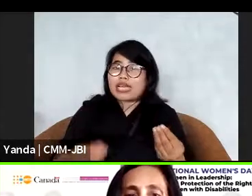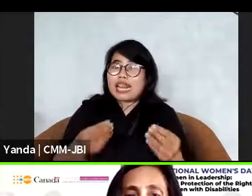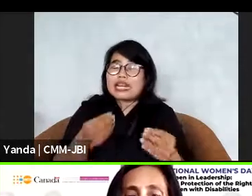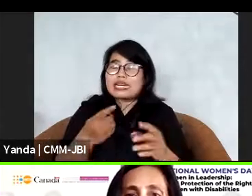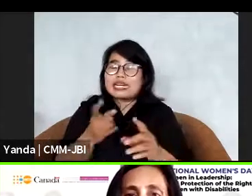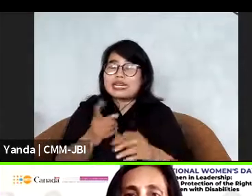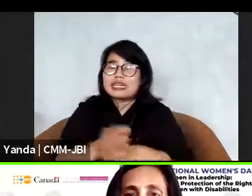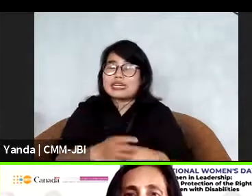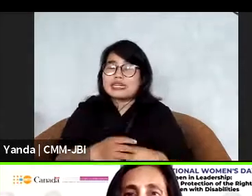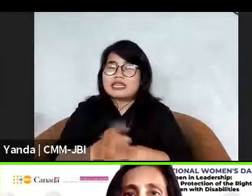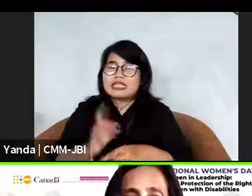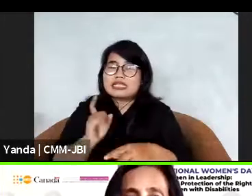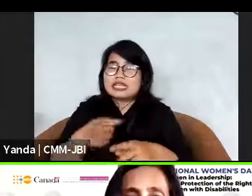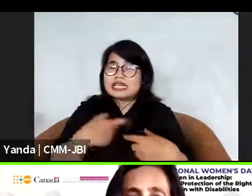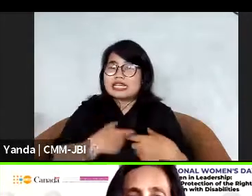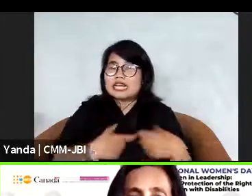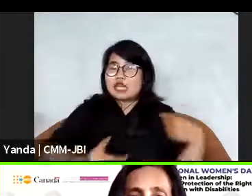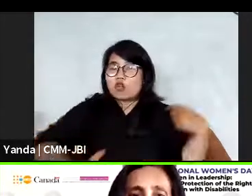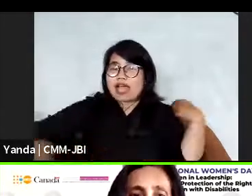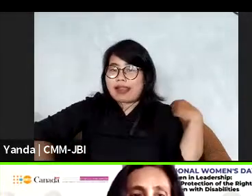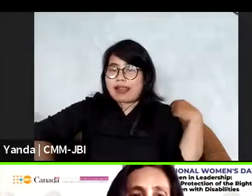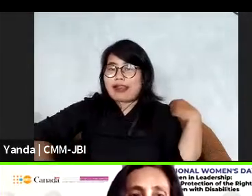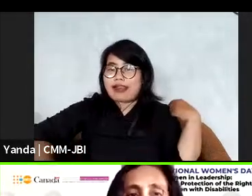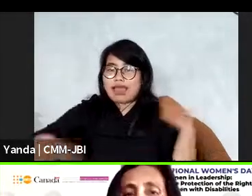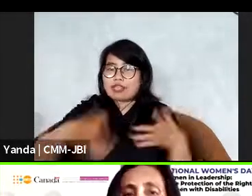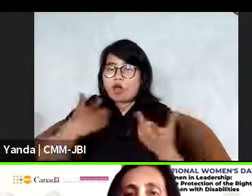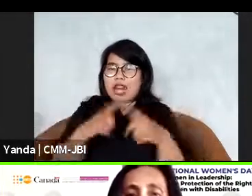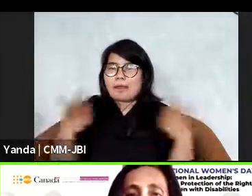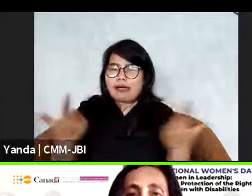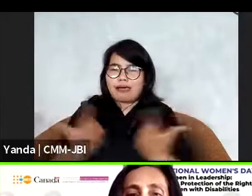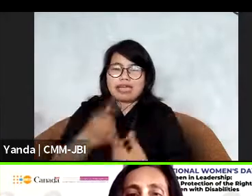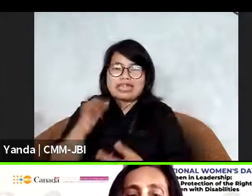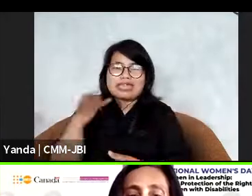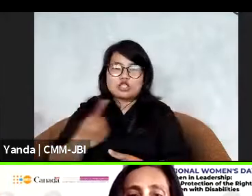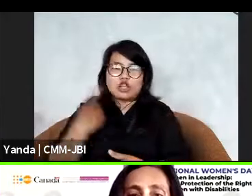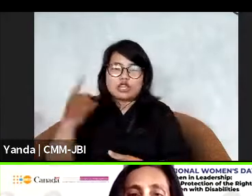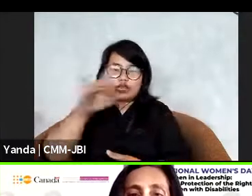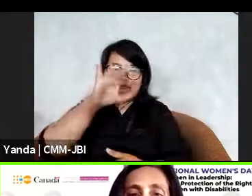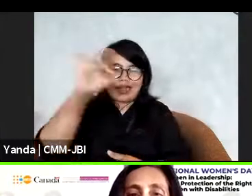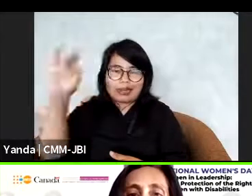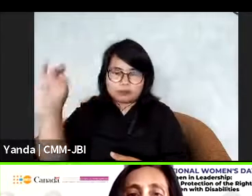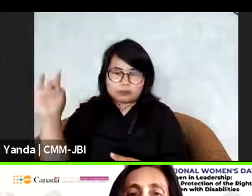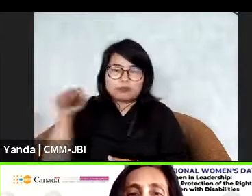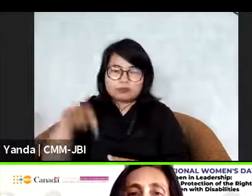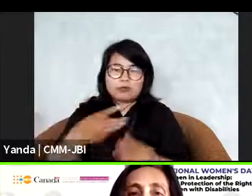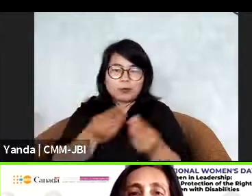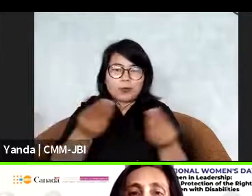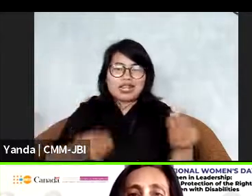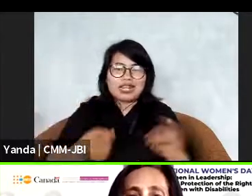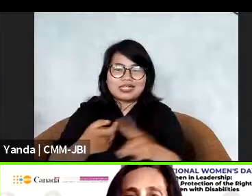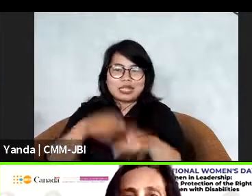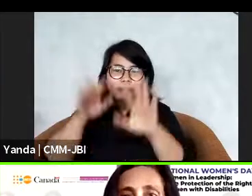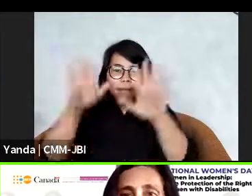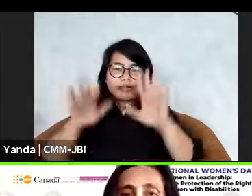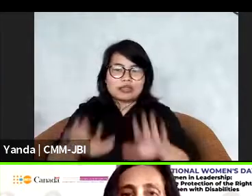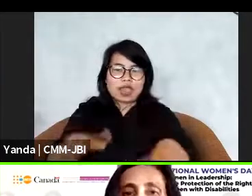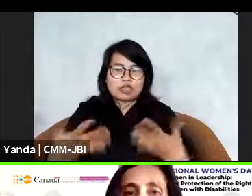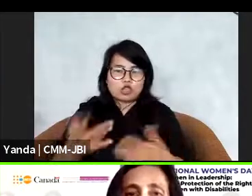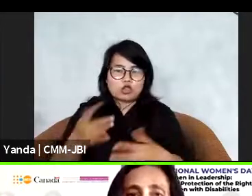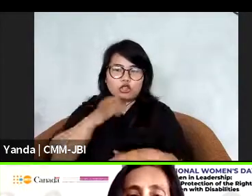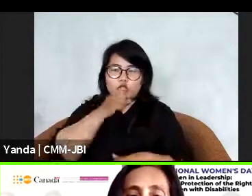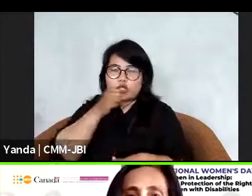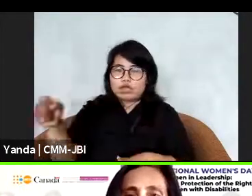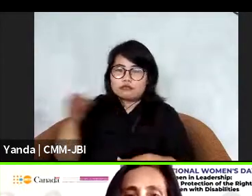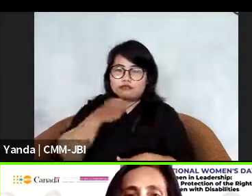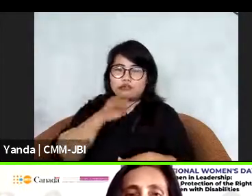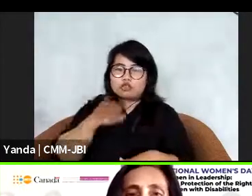partners and students from the media and good morning selamat